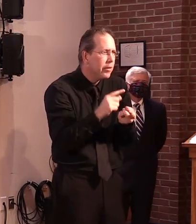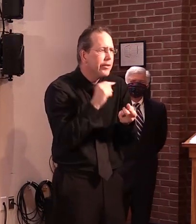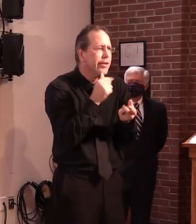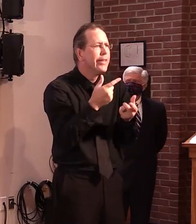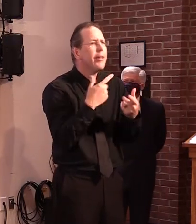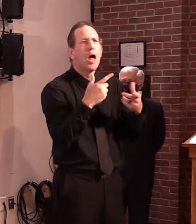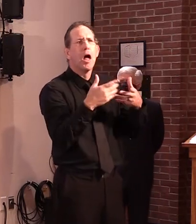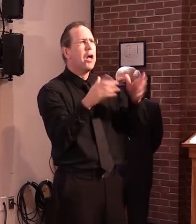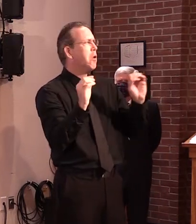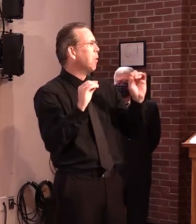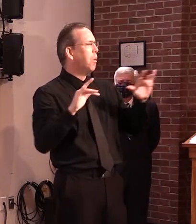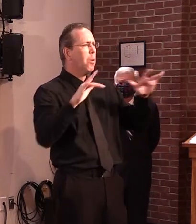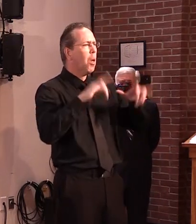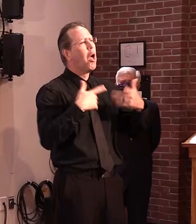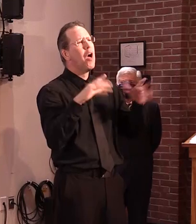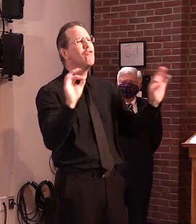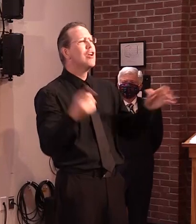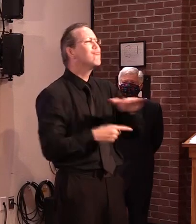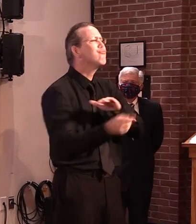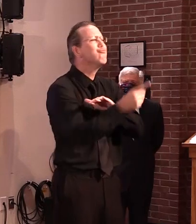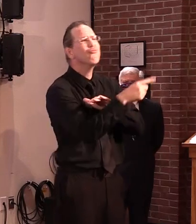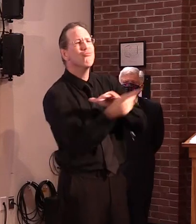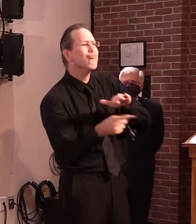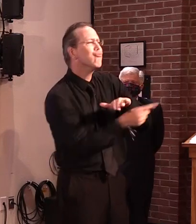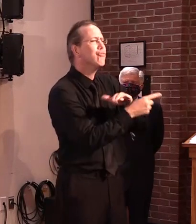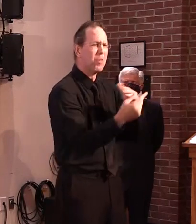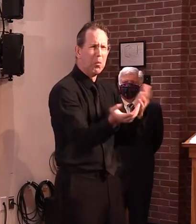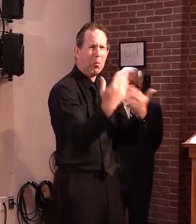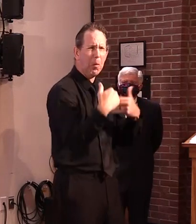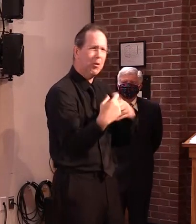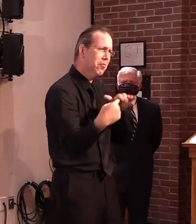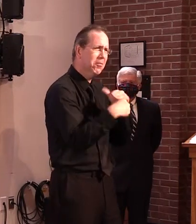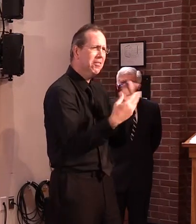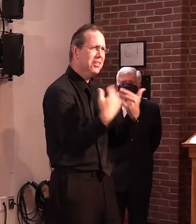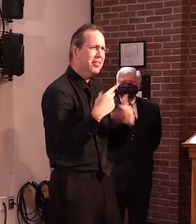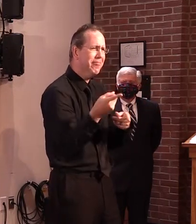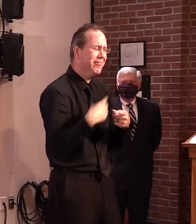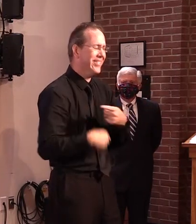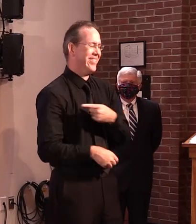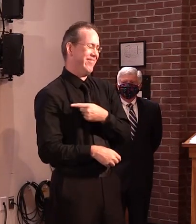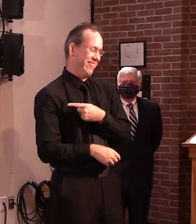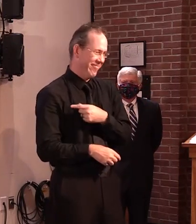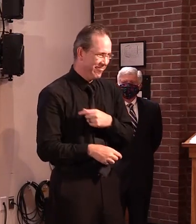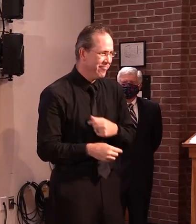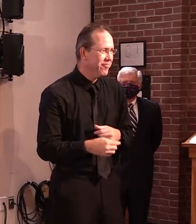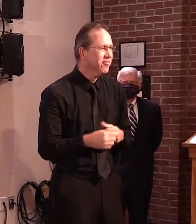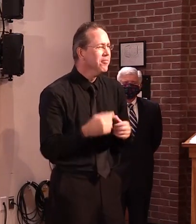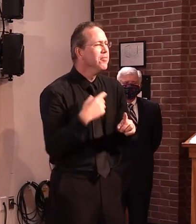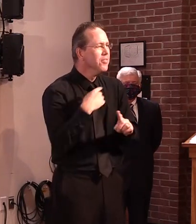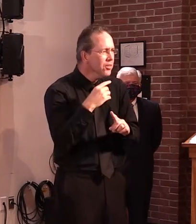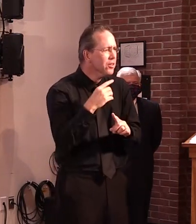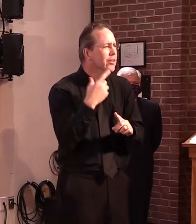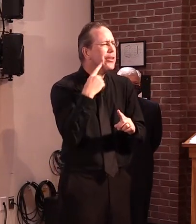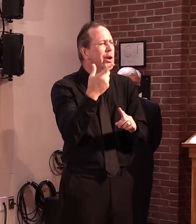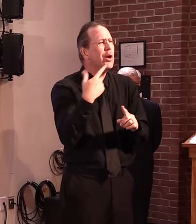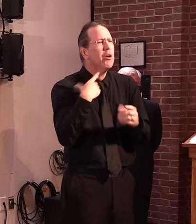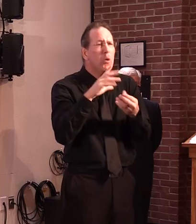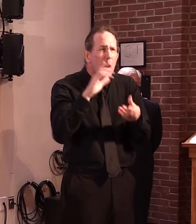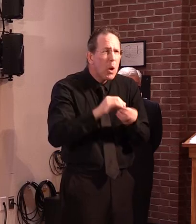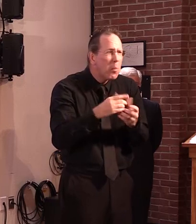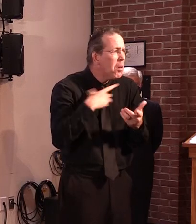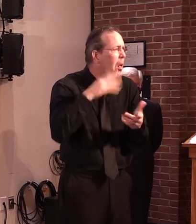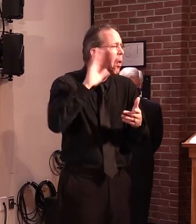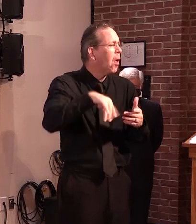do you have for people in low-case regions like ours that may become complacent about sustaining safety protocols? And do